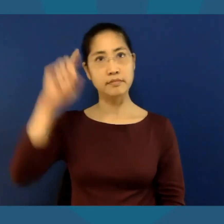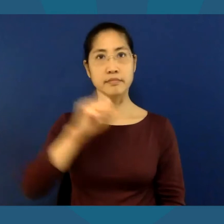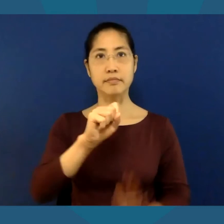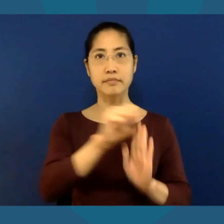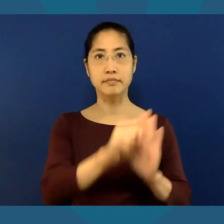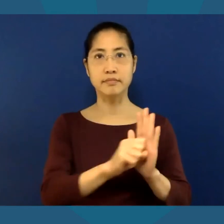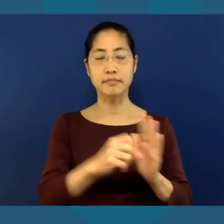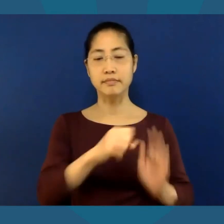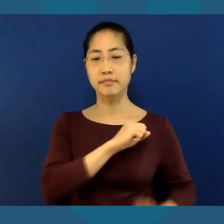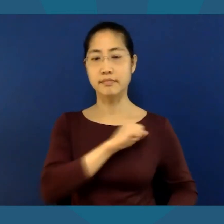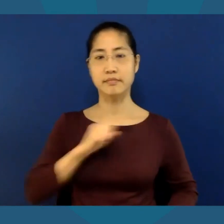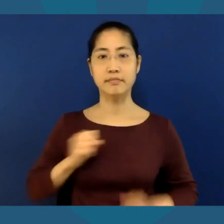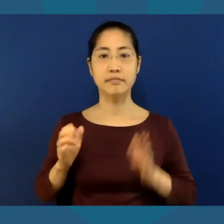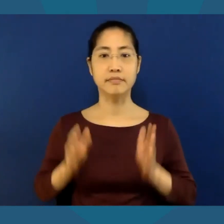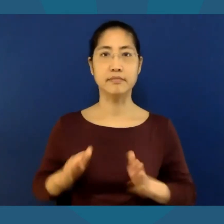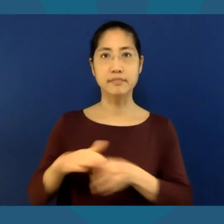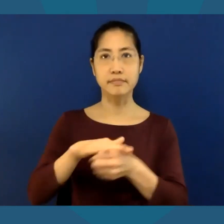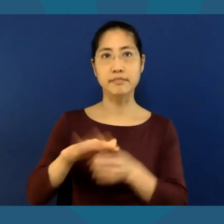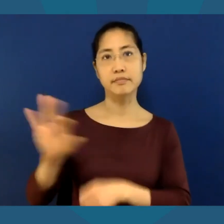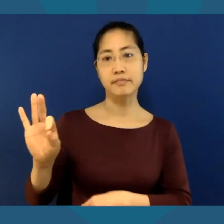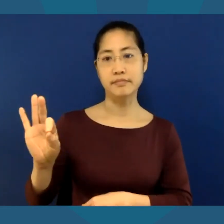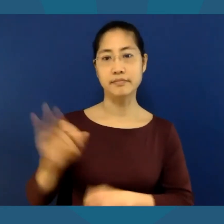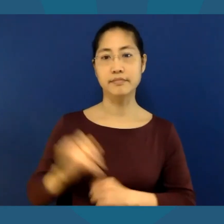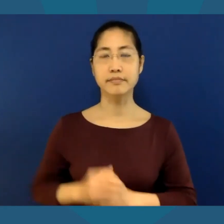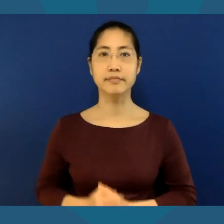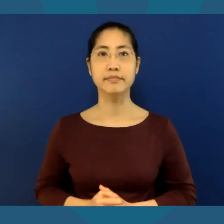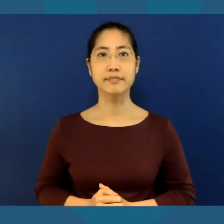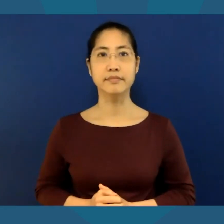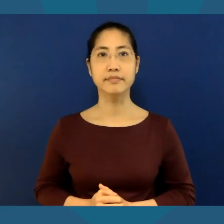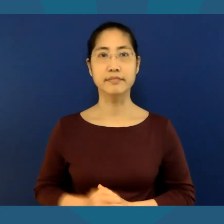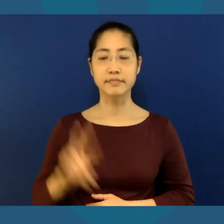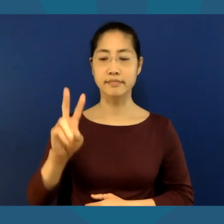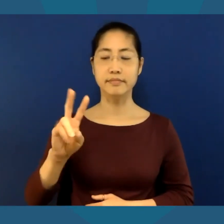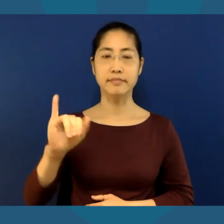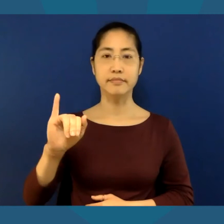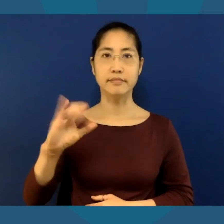Candidates for State Senator, District 9.